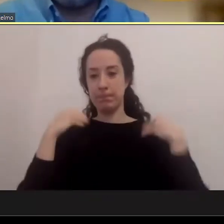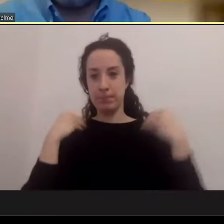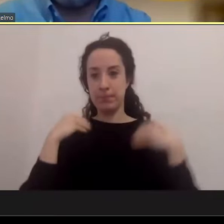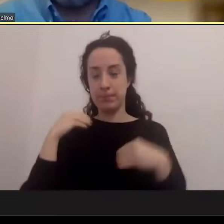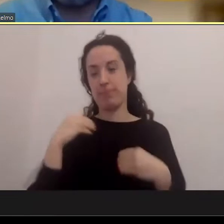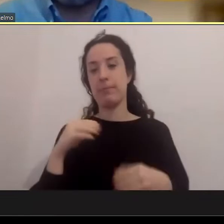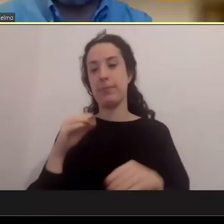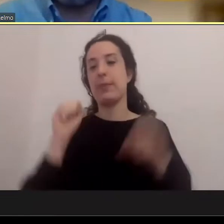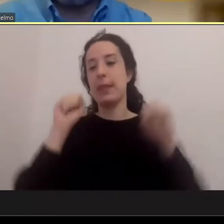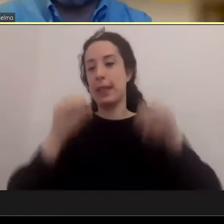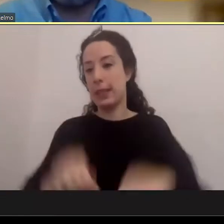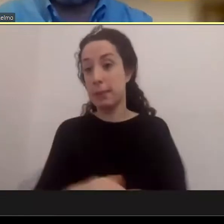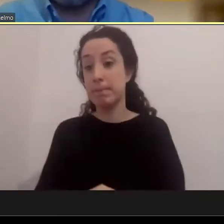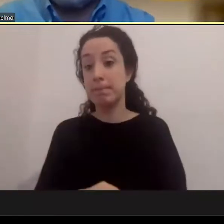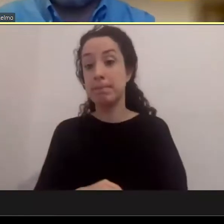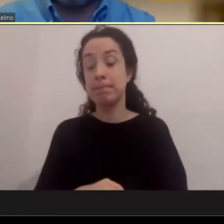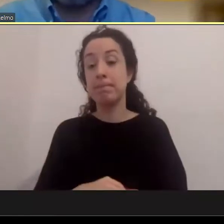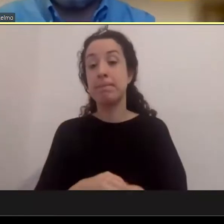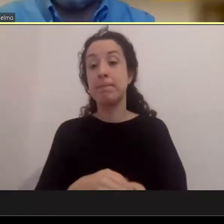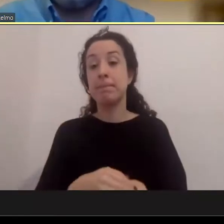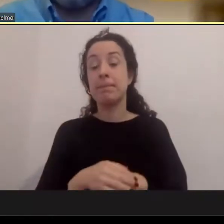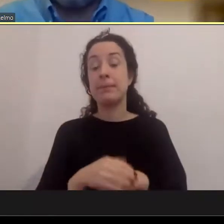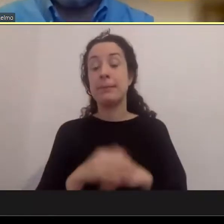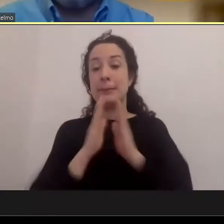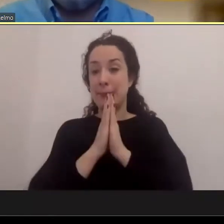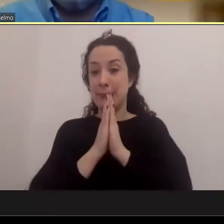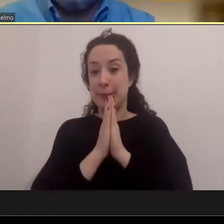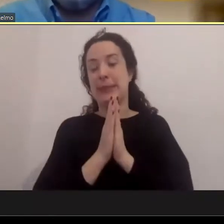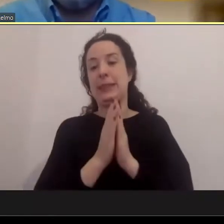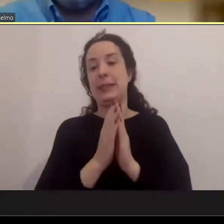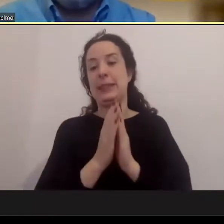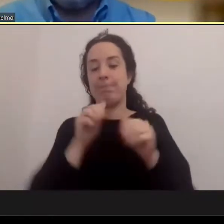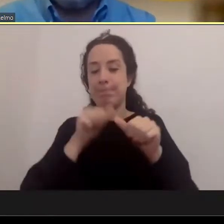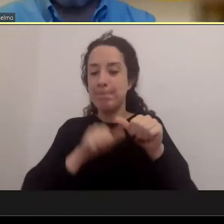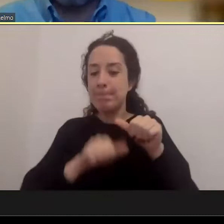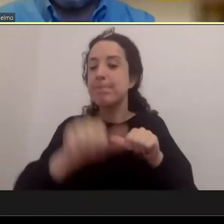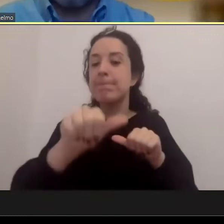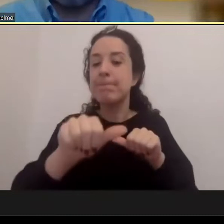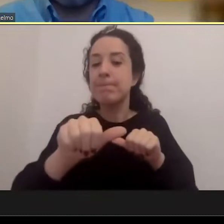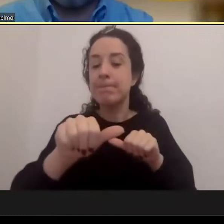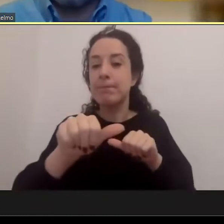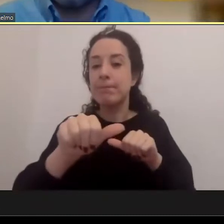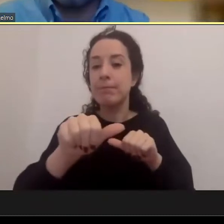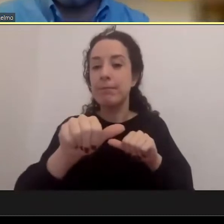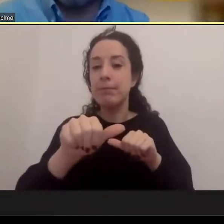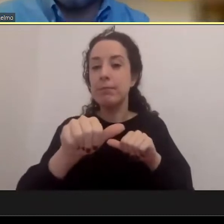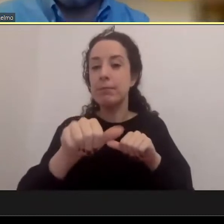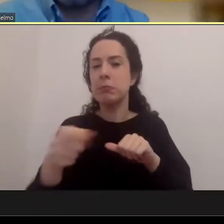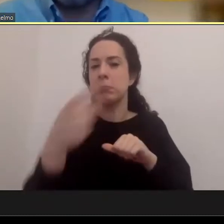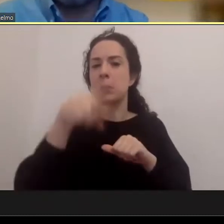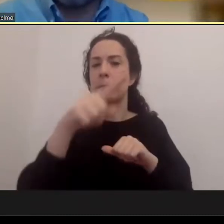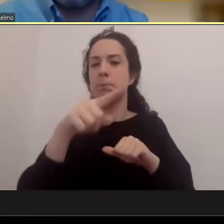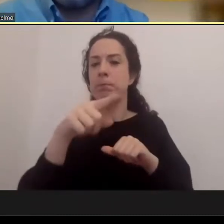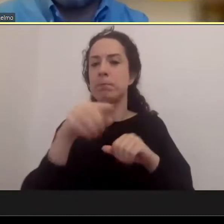please, to the audience, from any time from now, you are invited to do any